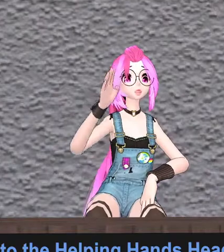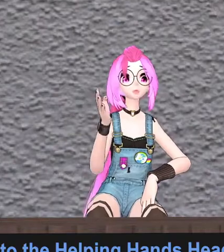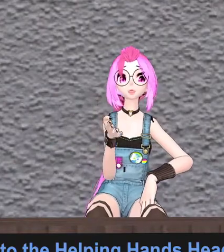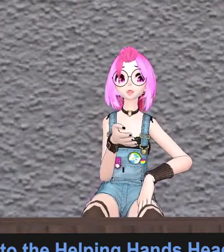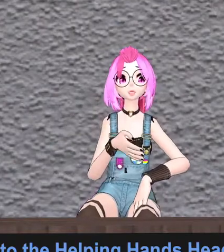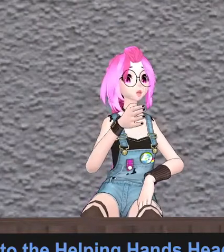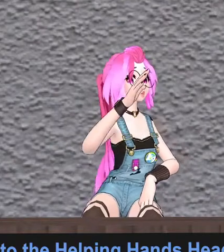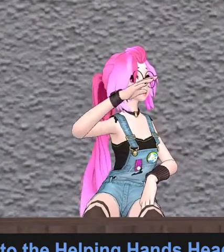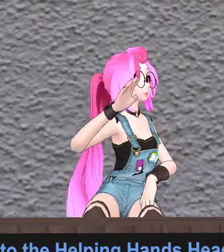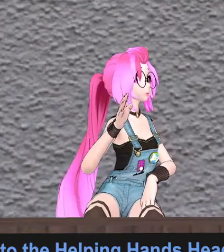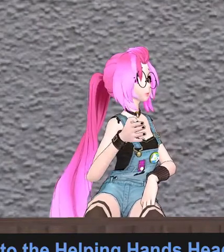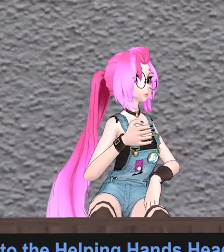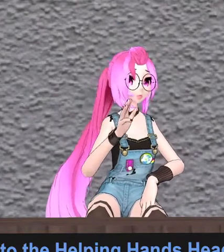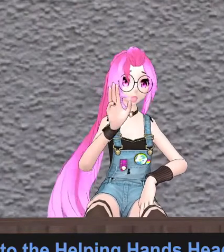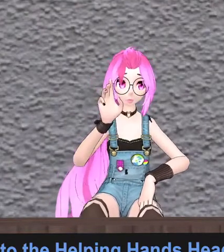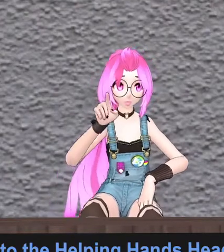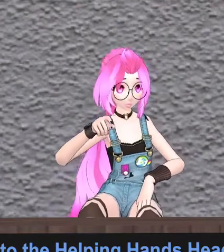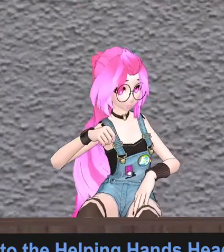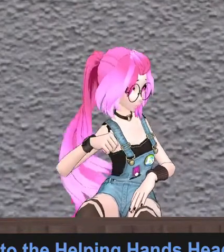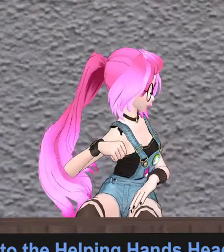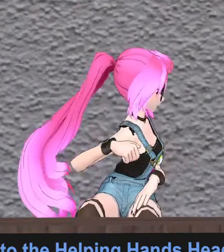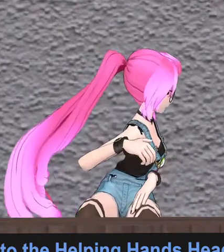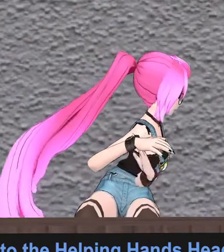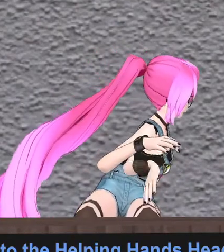anyone from Brazil? Nope. All right.